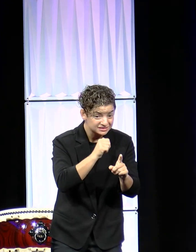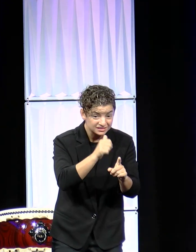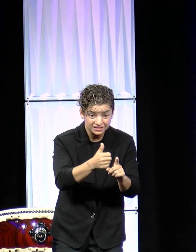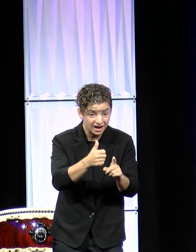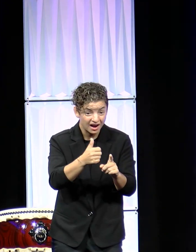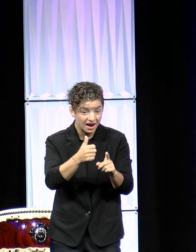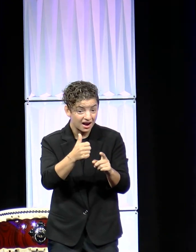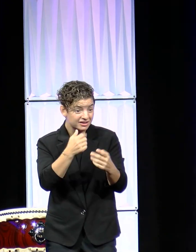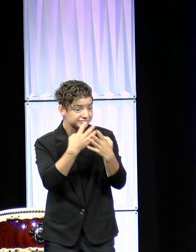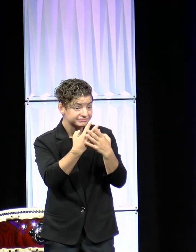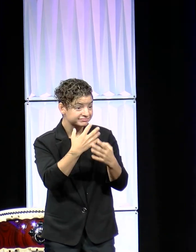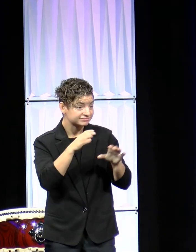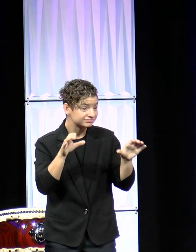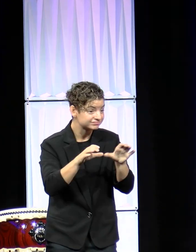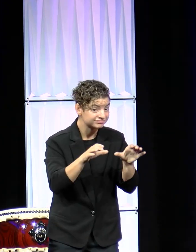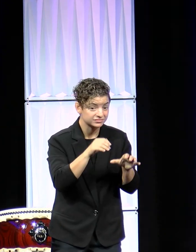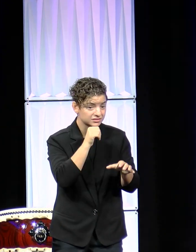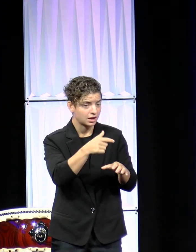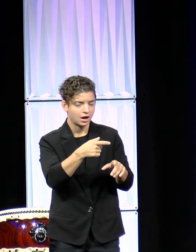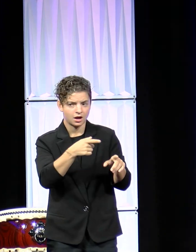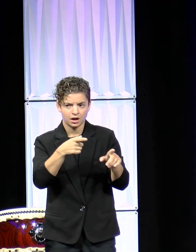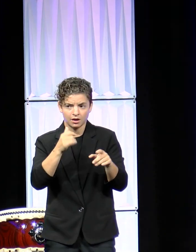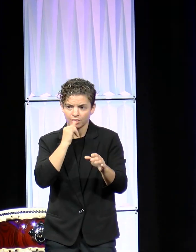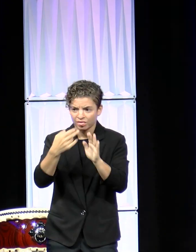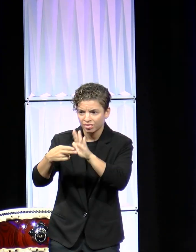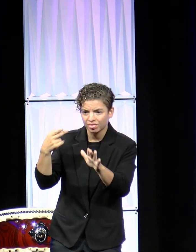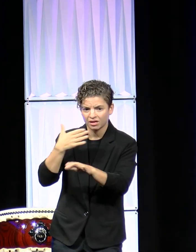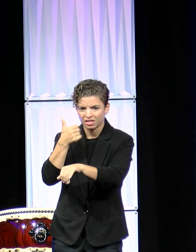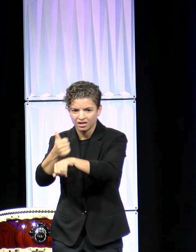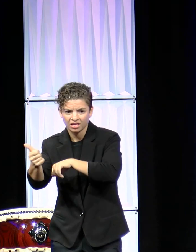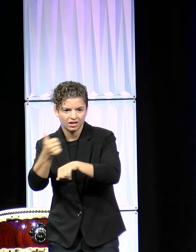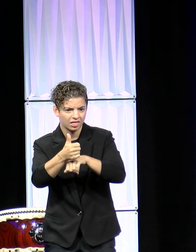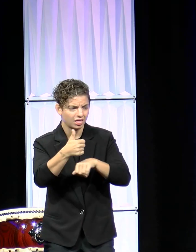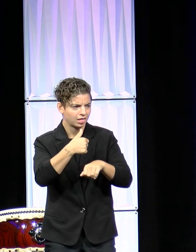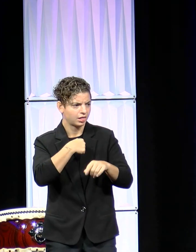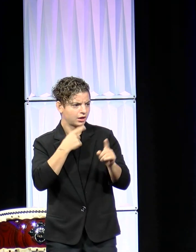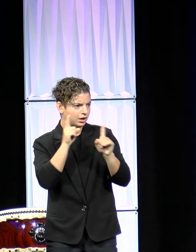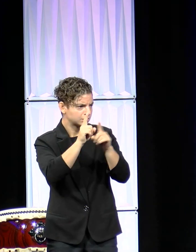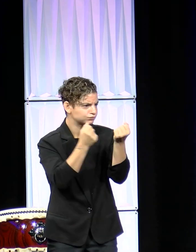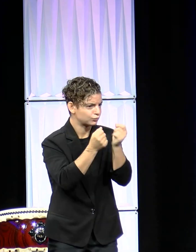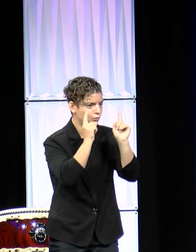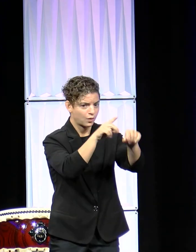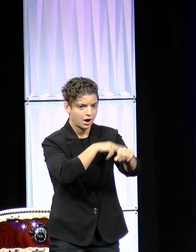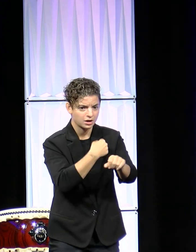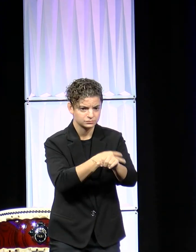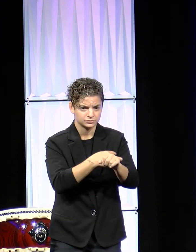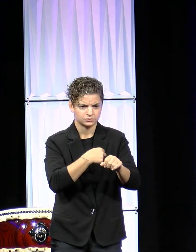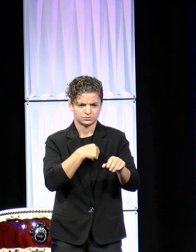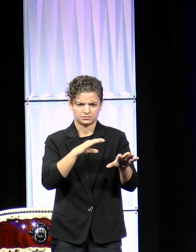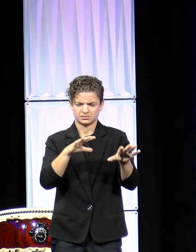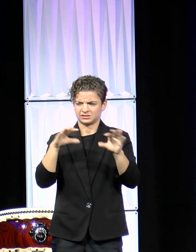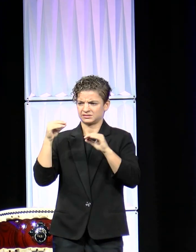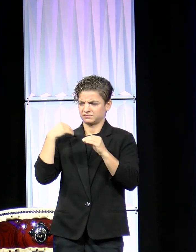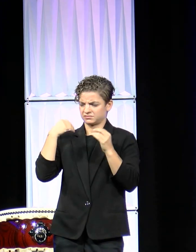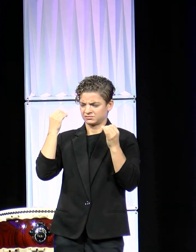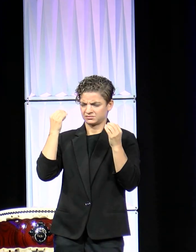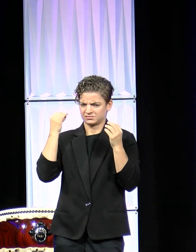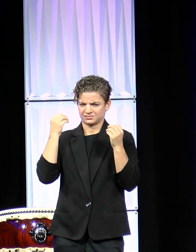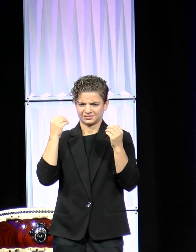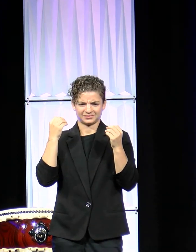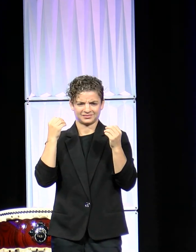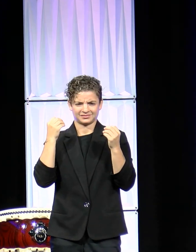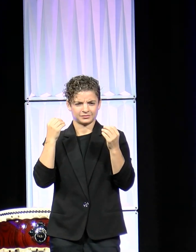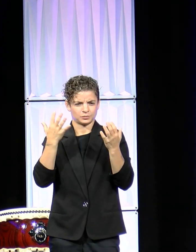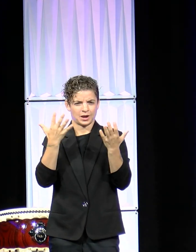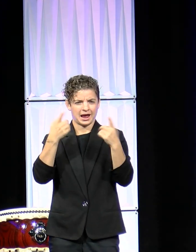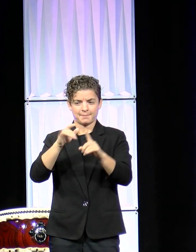the hospital and wonder, what's next for that person? They wouldn't have gotten a ride home if I wasn't there.